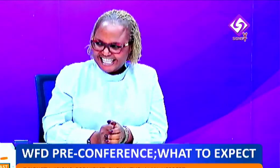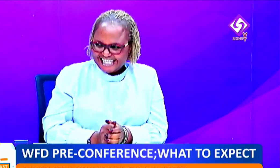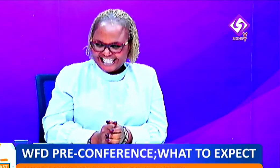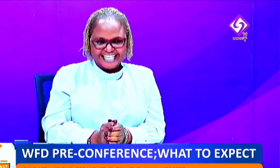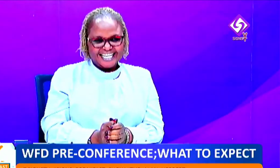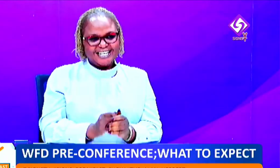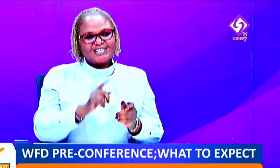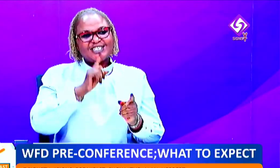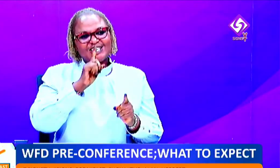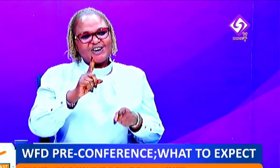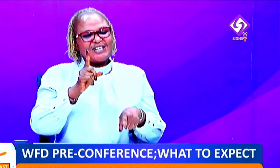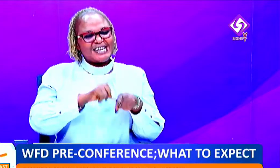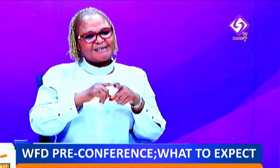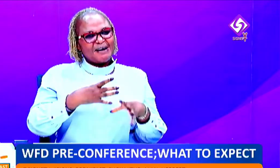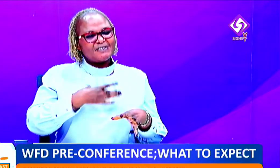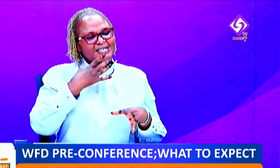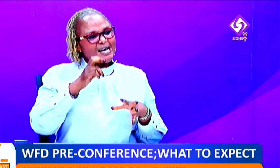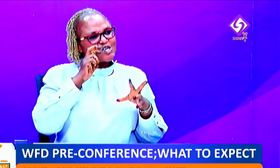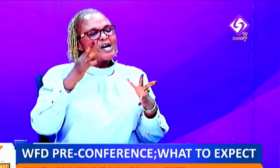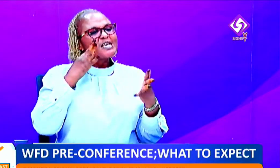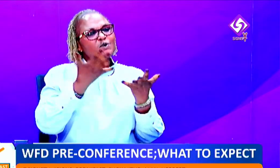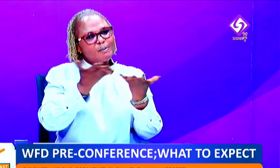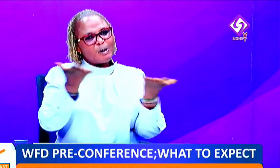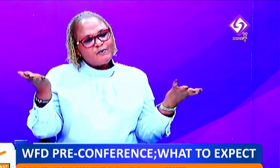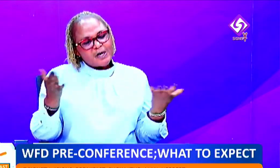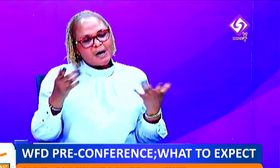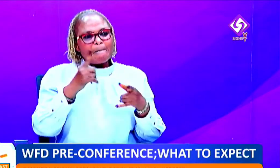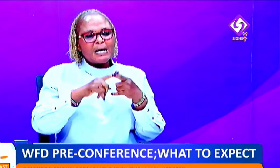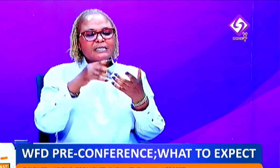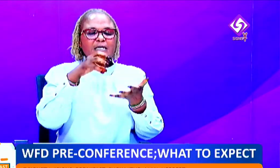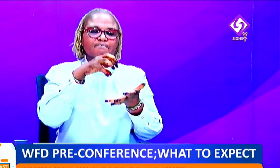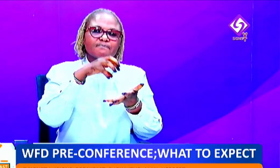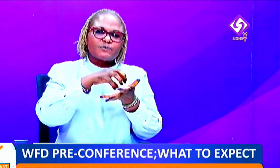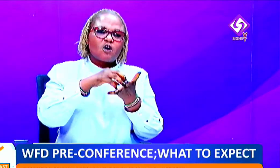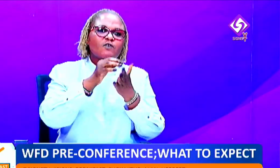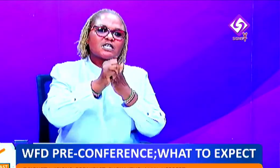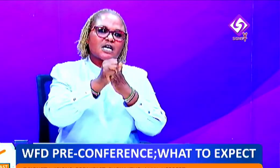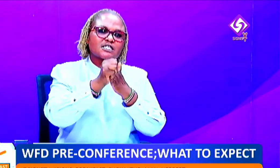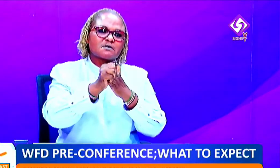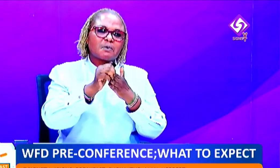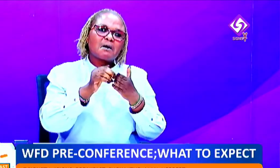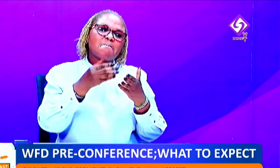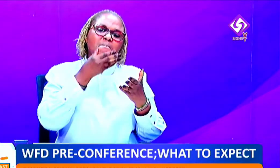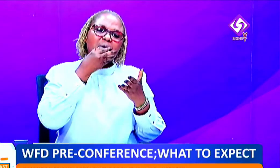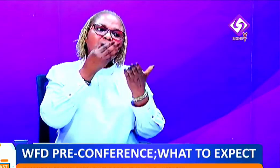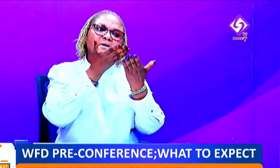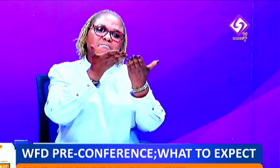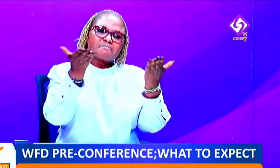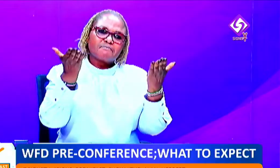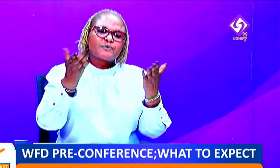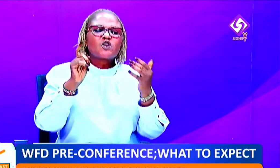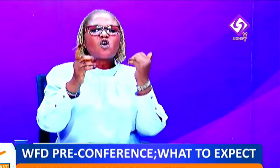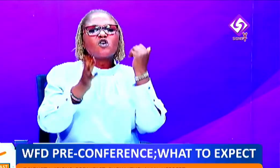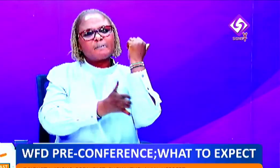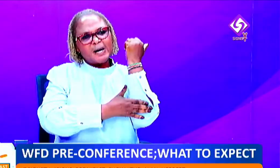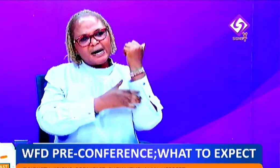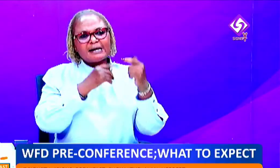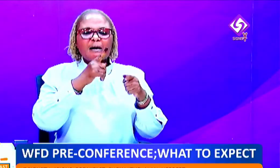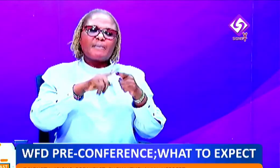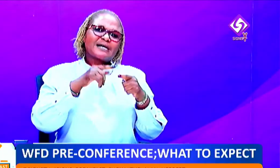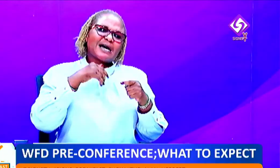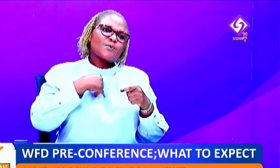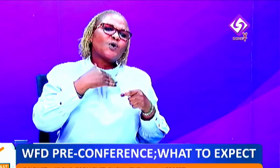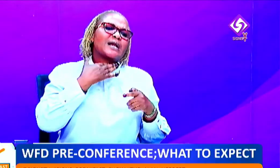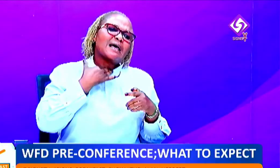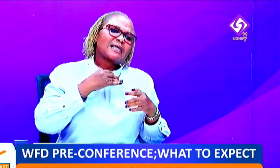Kenya. I hope so. So when I visited South Korea for the WFD Congress, I realized that the